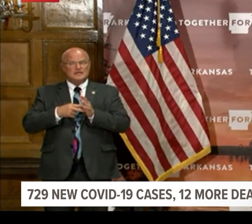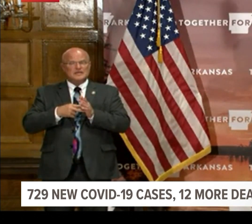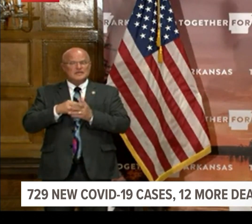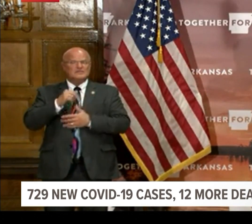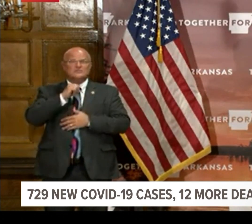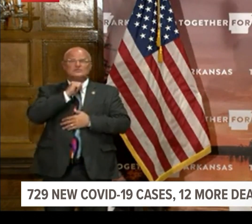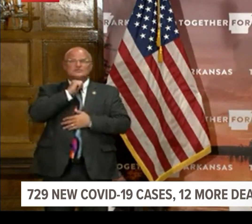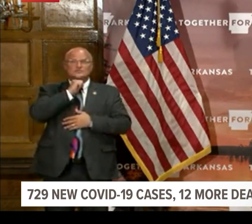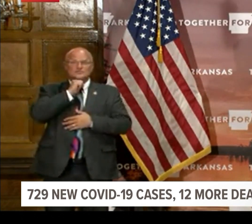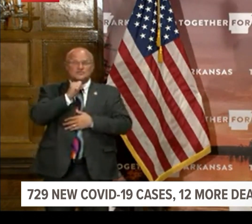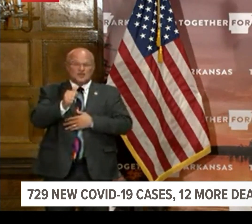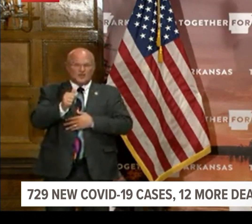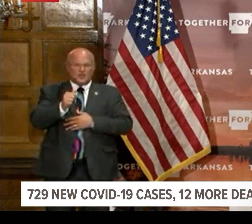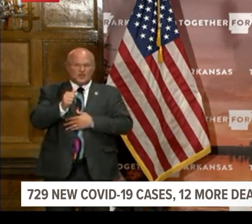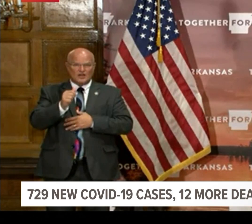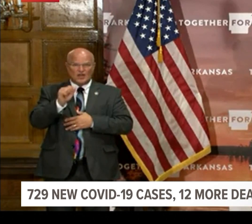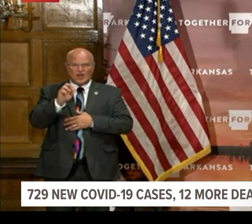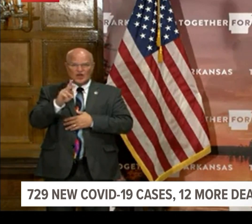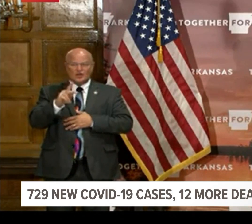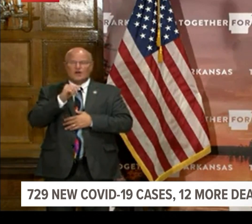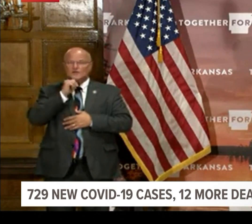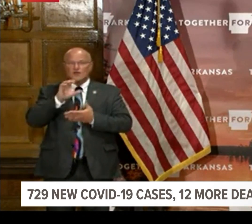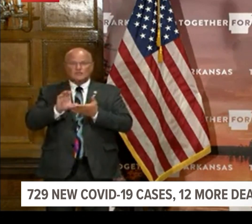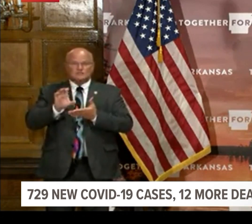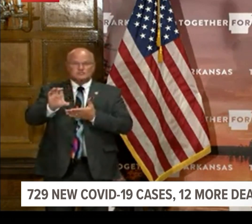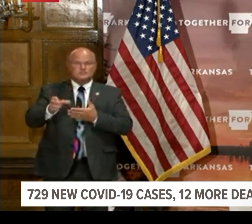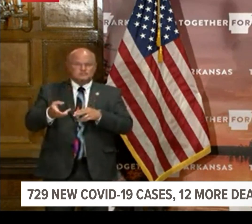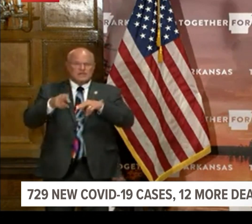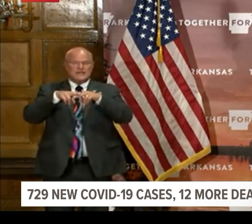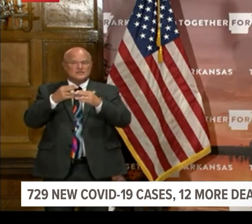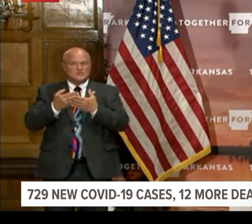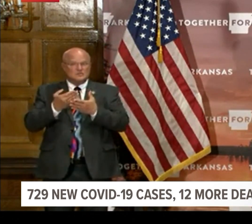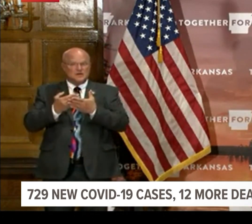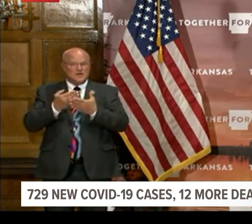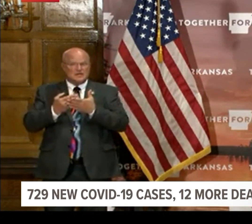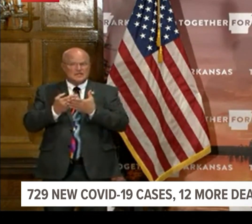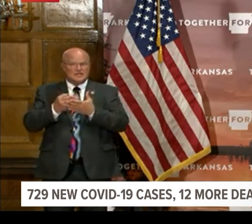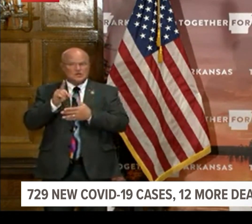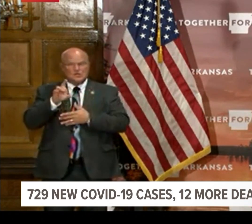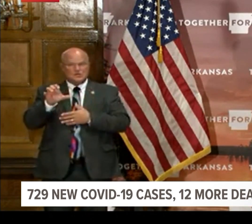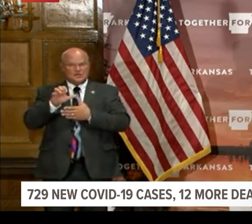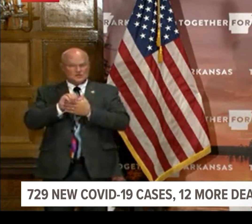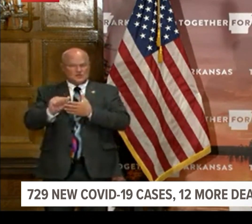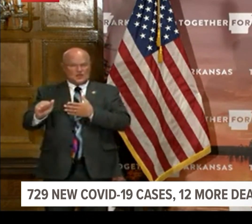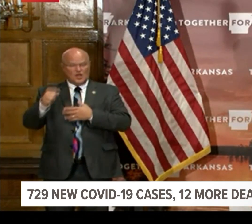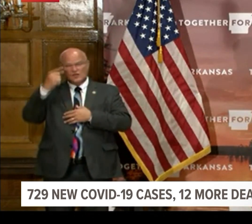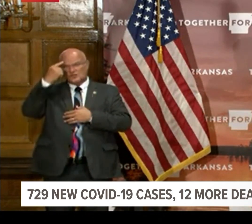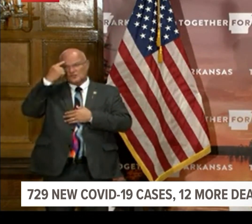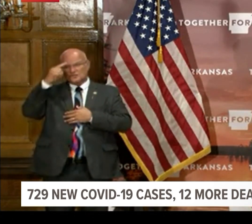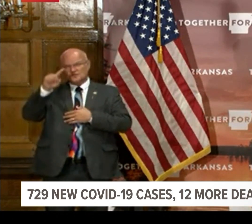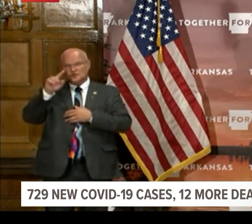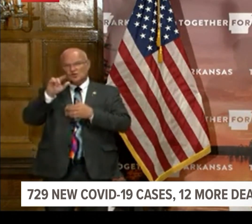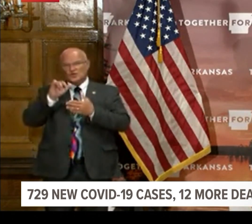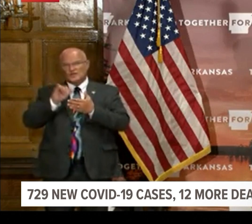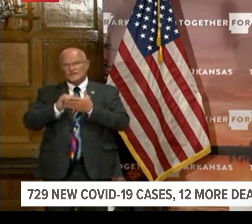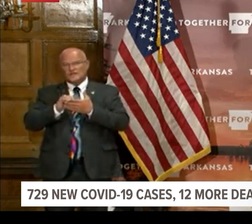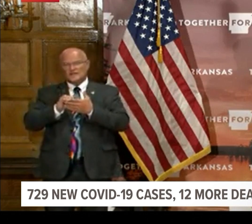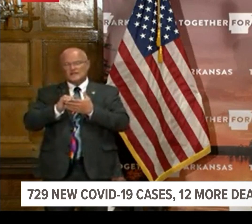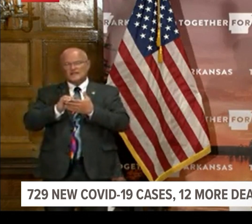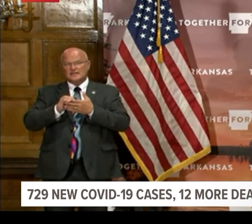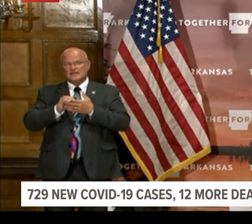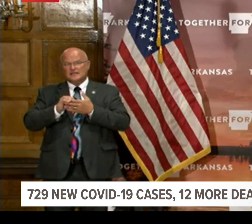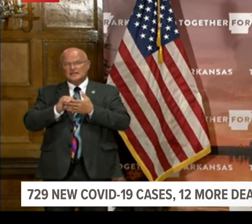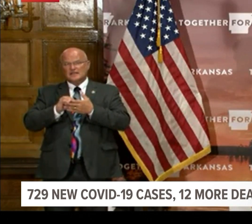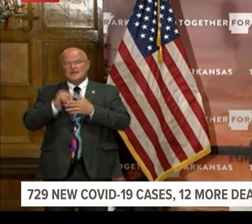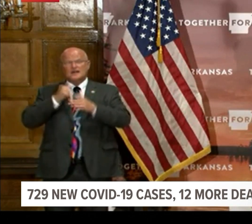not Arkansas won't be chipping in the extra amount, the extra $100 for the higher amount under